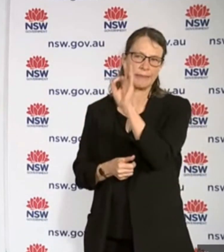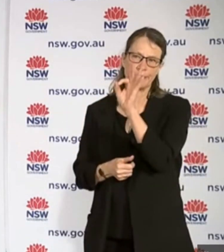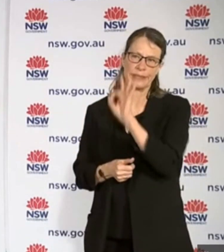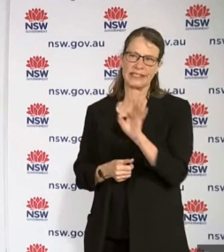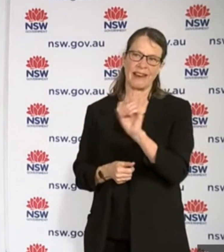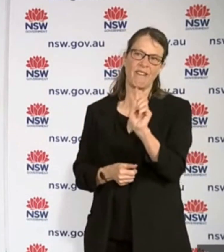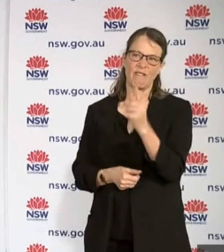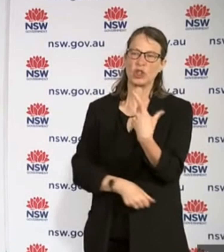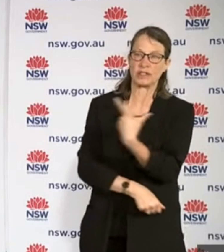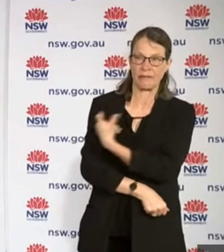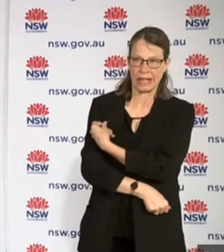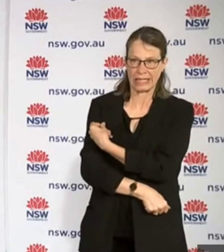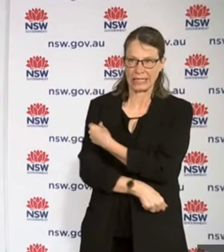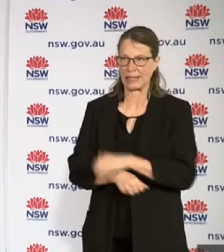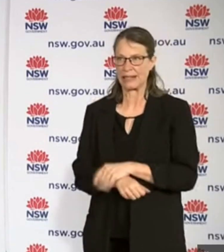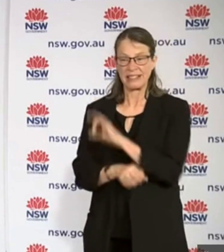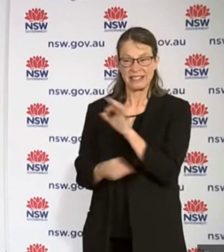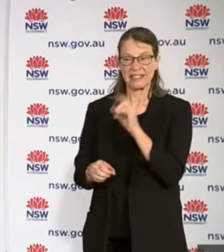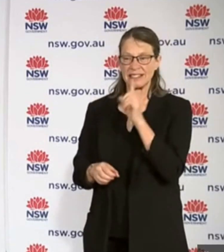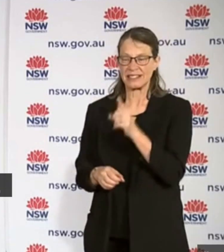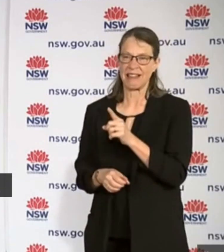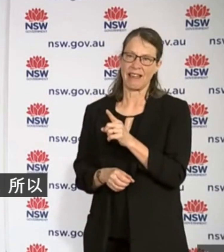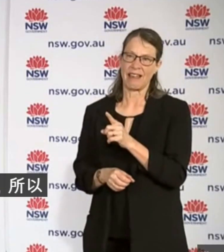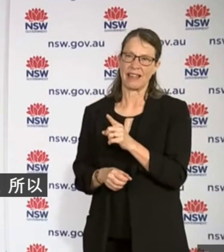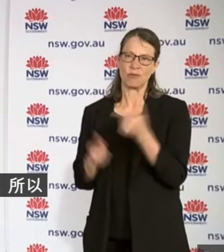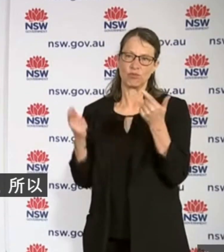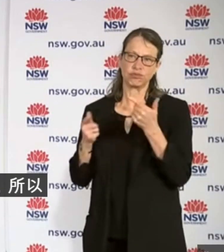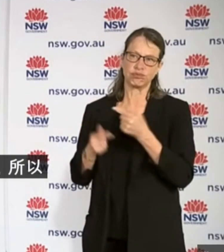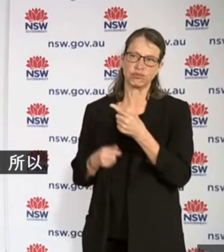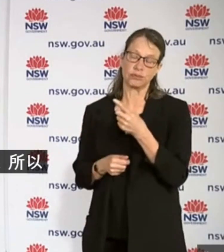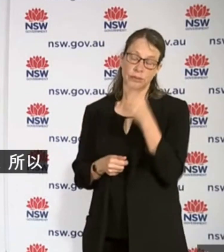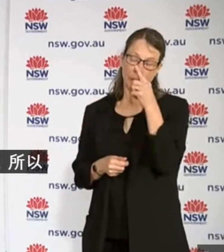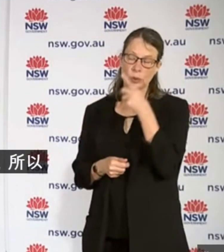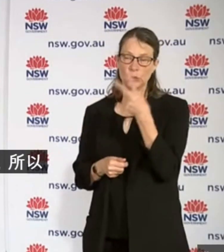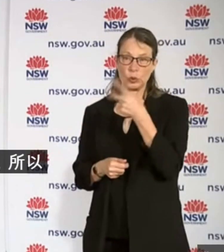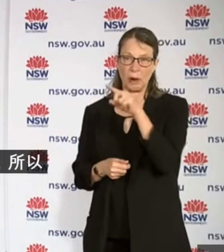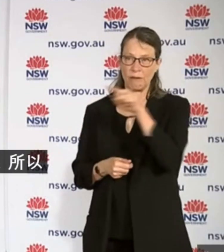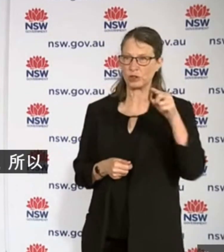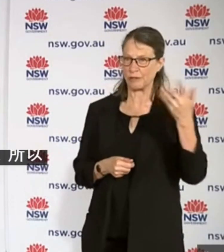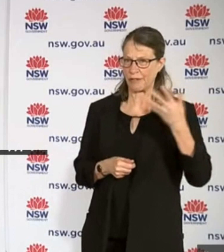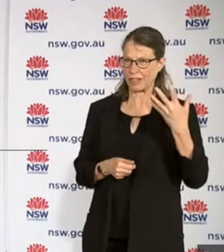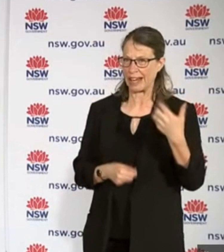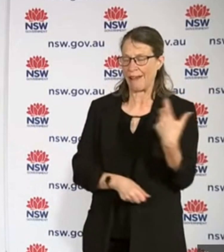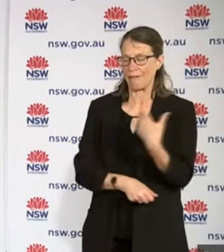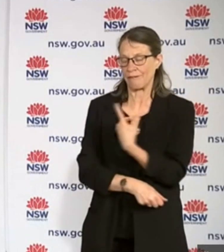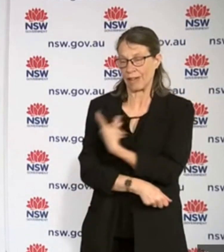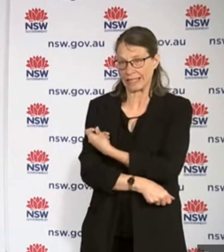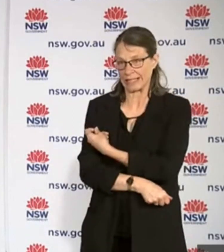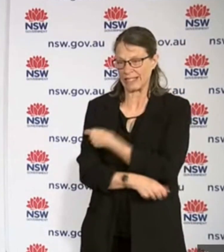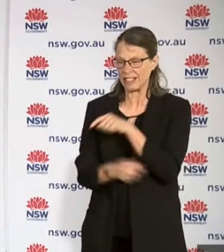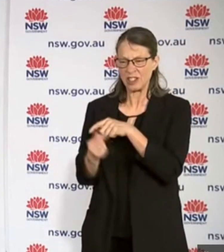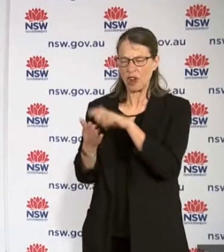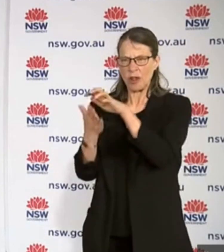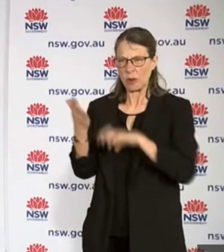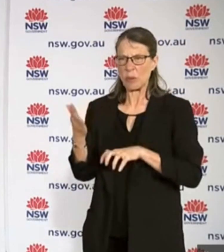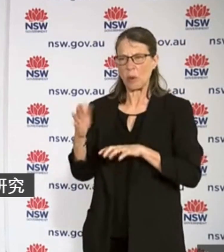dose, doesn't assume a huge rate of vaccination in the 12 to 15-year-olds. So it's never going to be exactly apples for apples, but if there is any